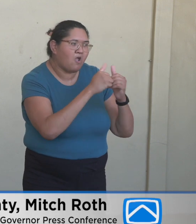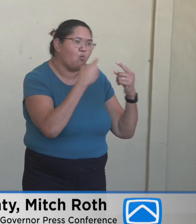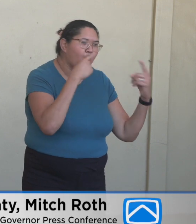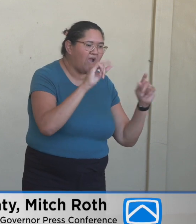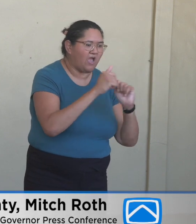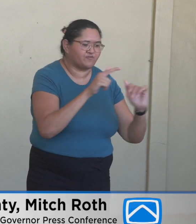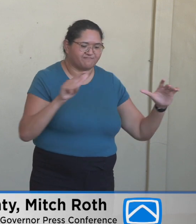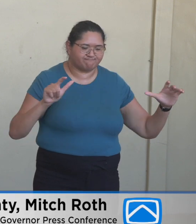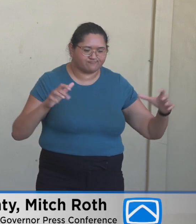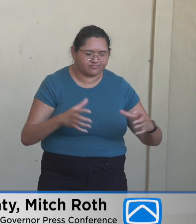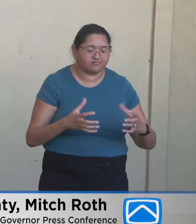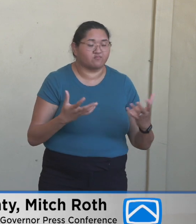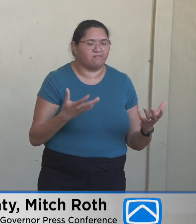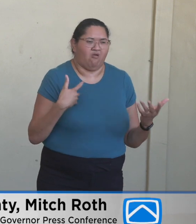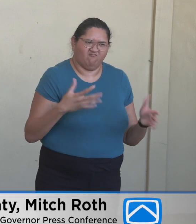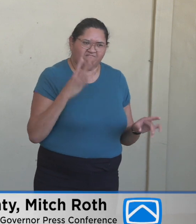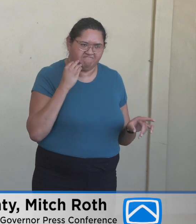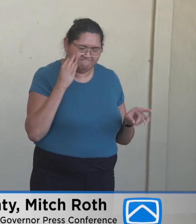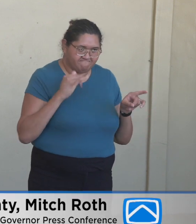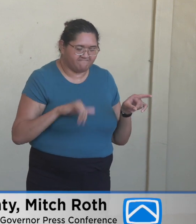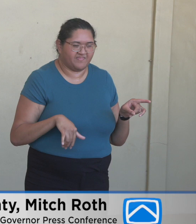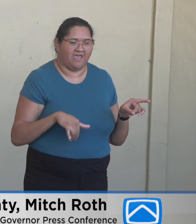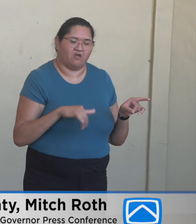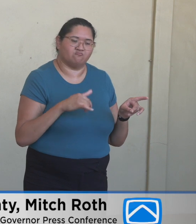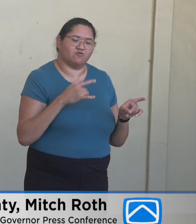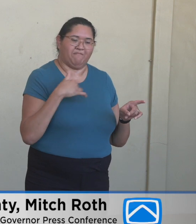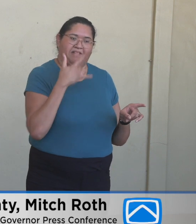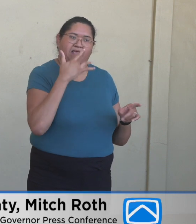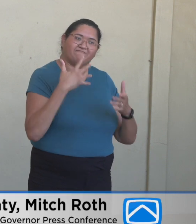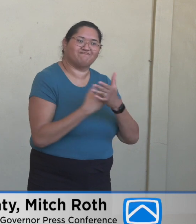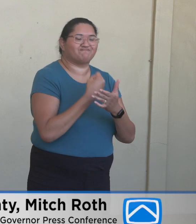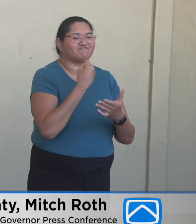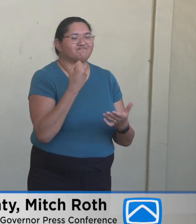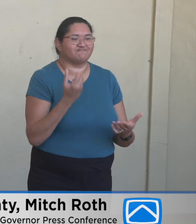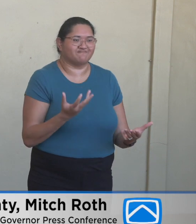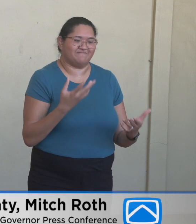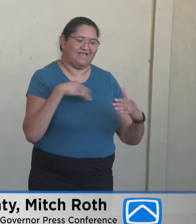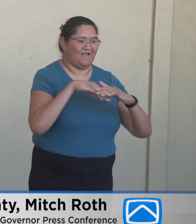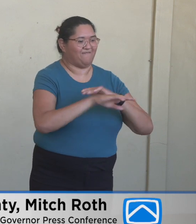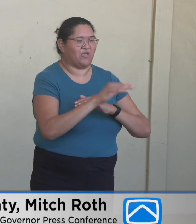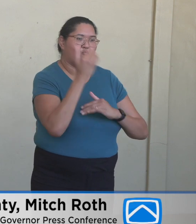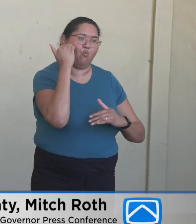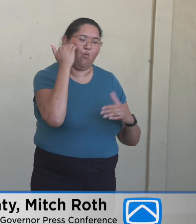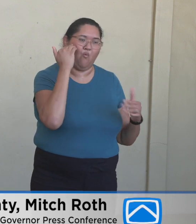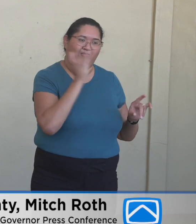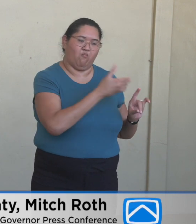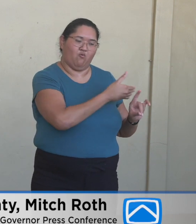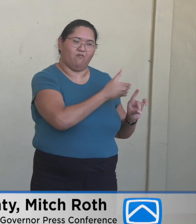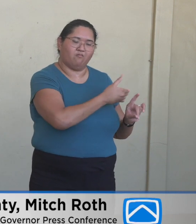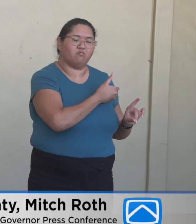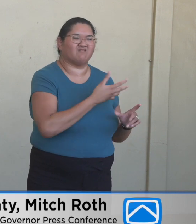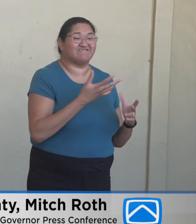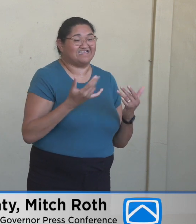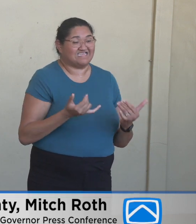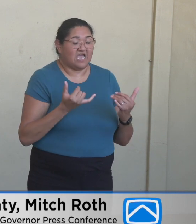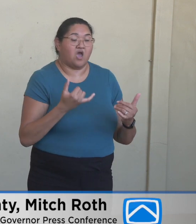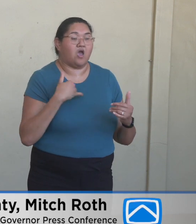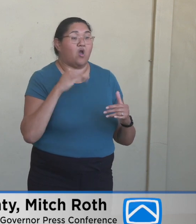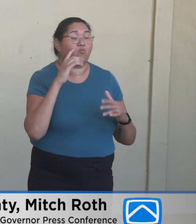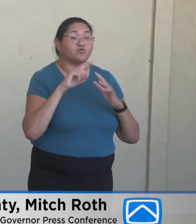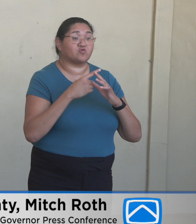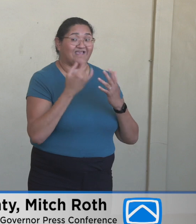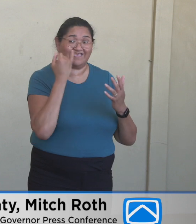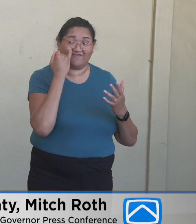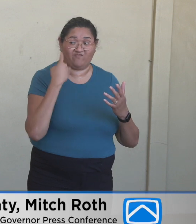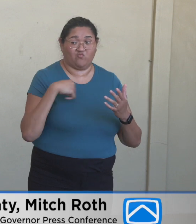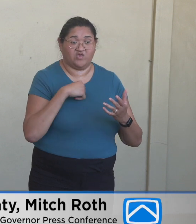together. And so I had that, I guess, advantage coming in, but I will now look into if